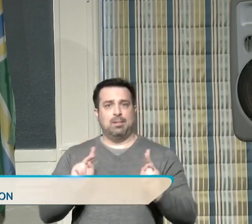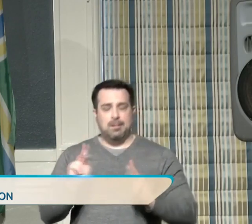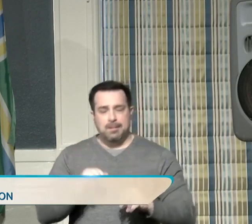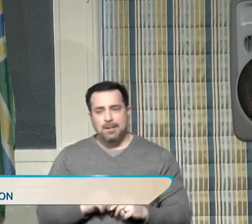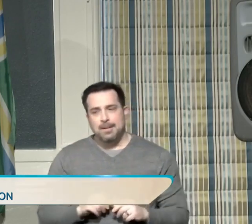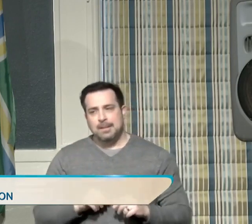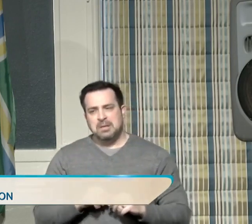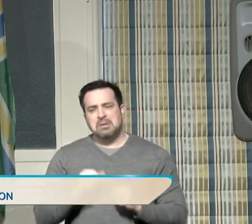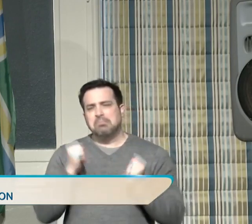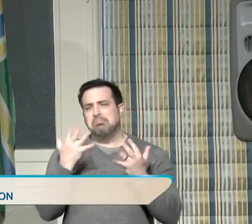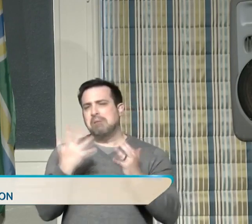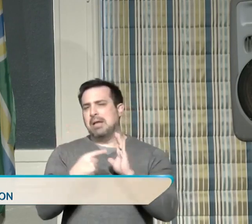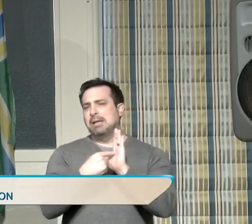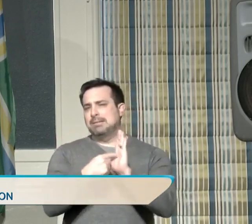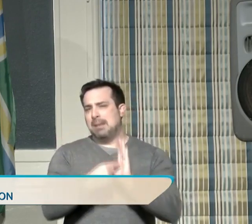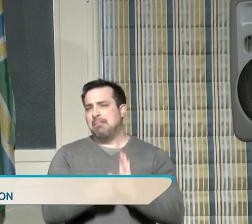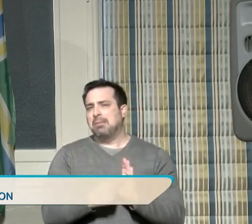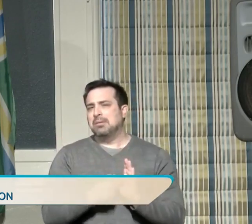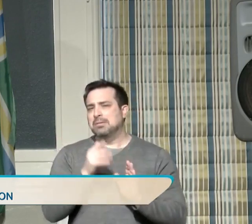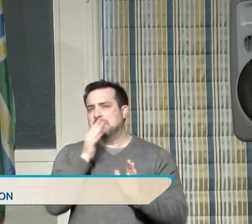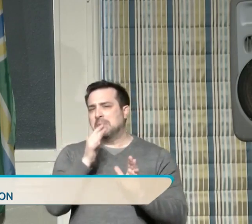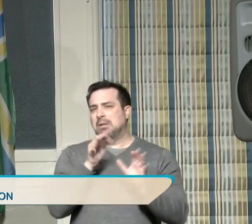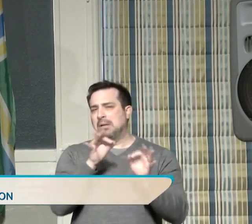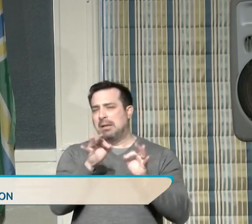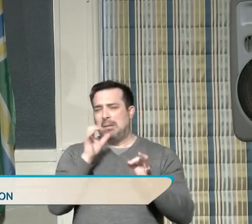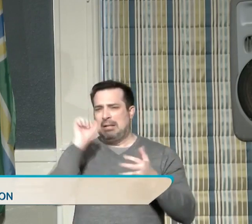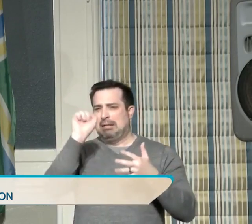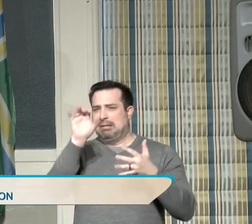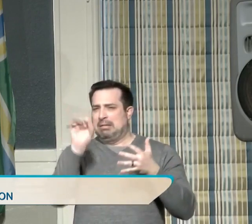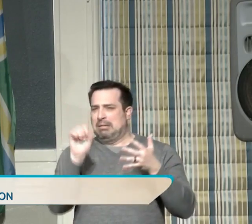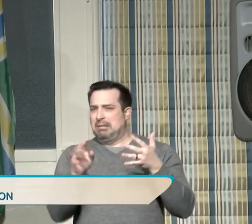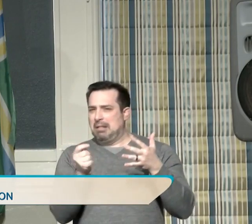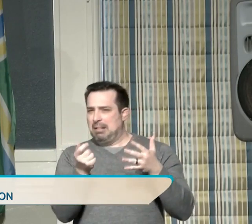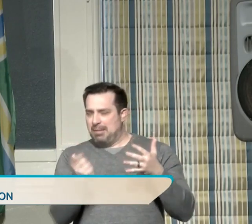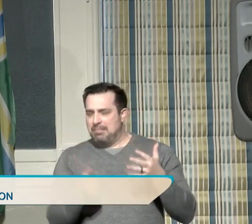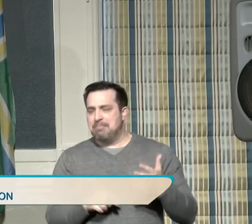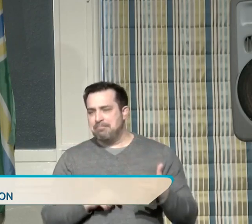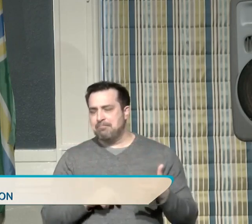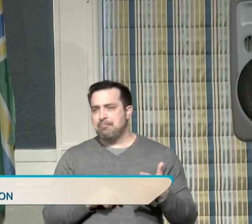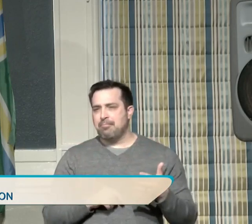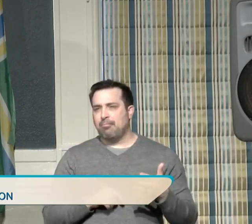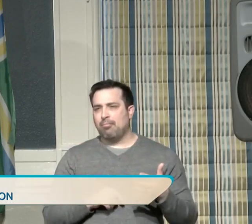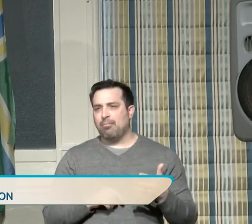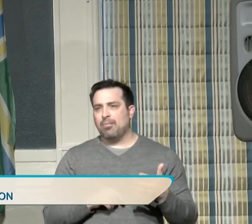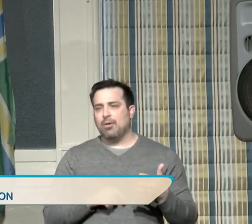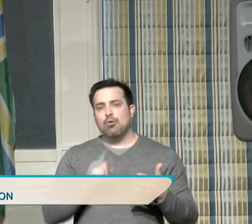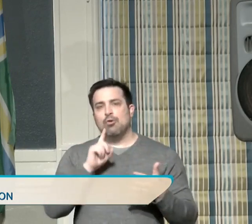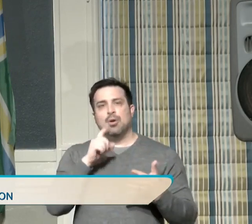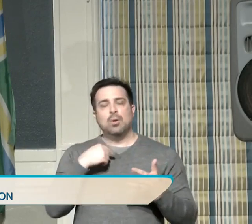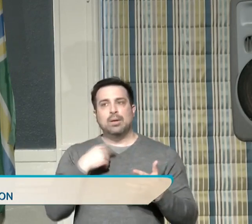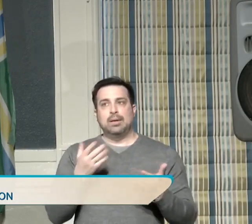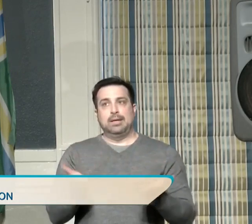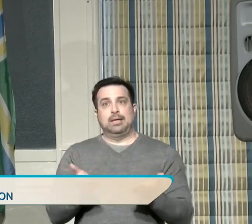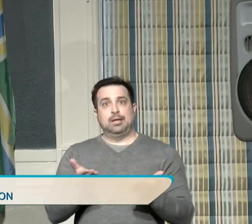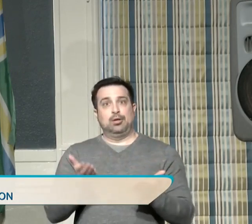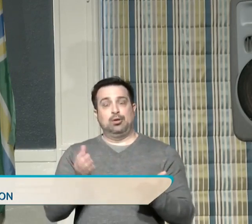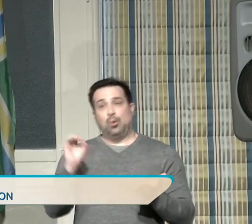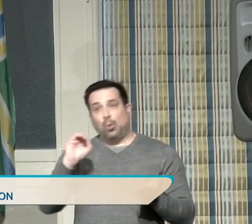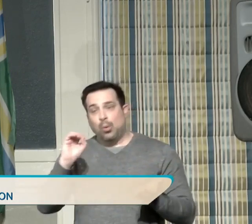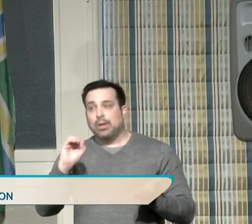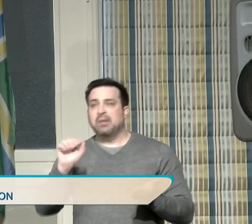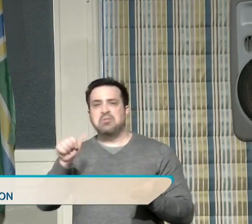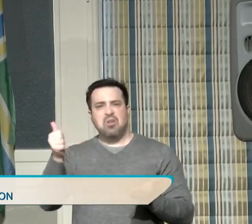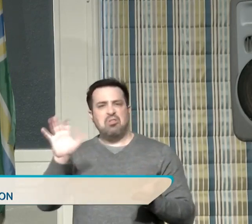And there's many examples of that. So the things I'm going to kind of riddle off a little bit about this are all about how we here in Oregon and elsewhere